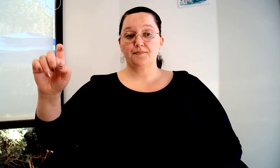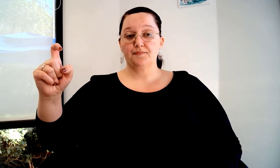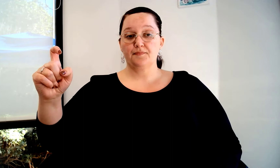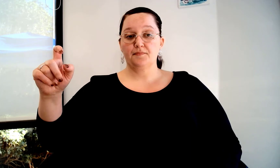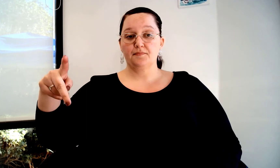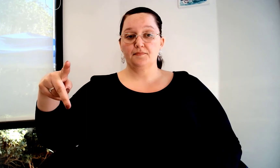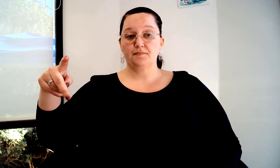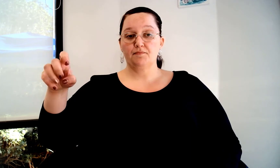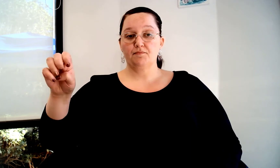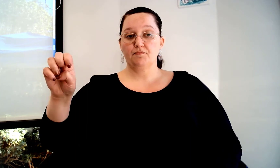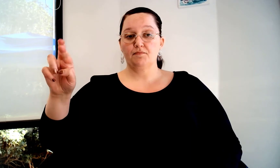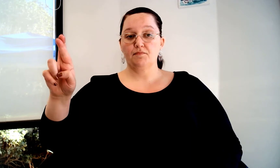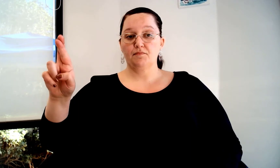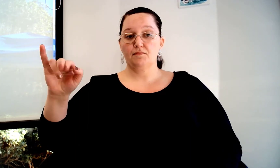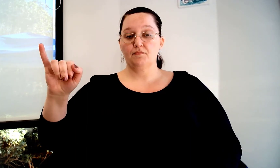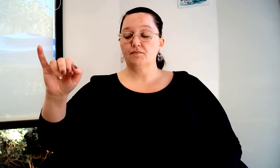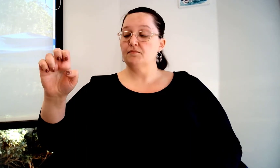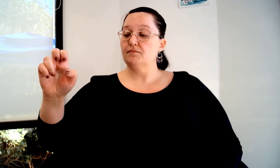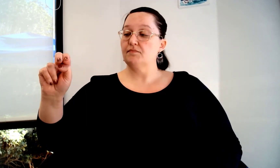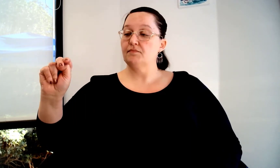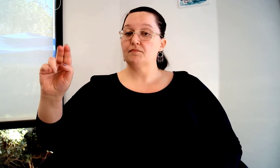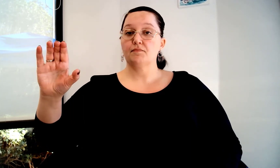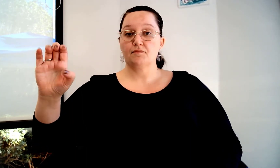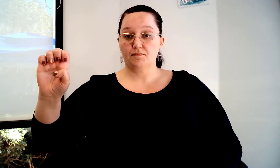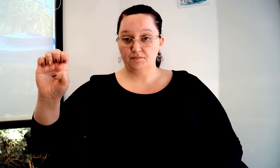There are 3 words that go with number 4. Experience.